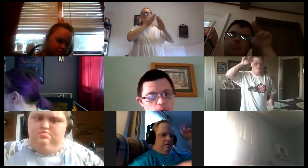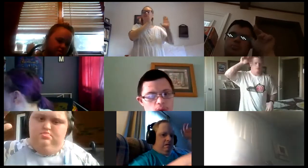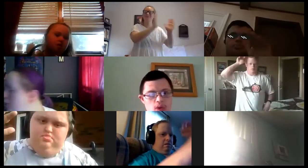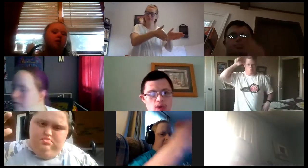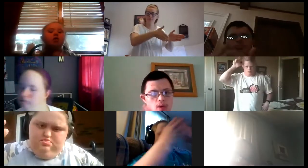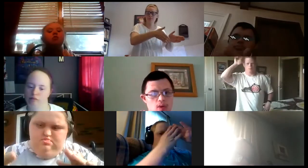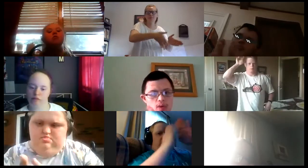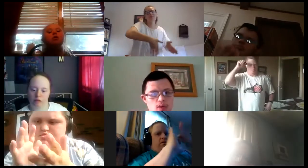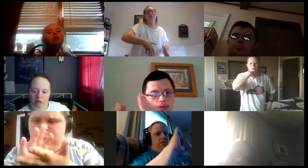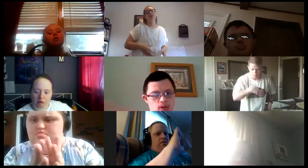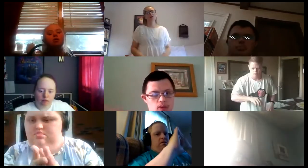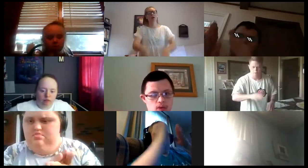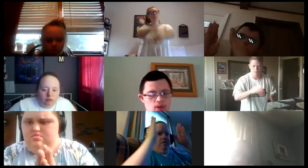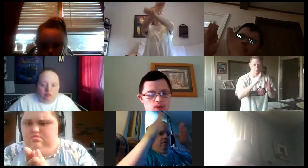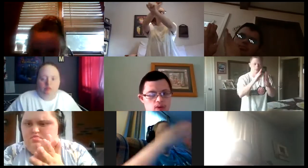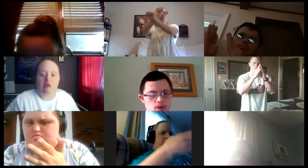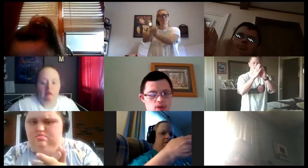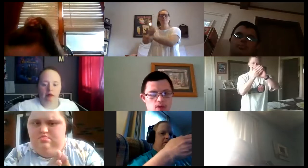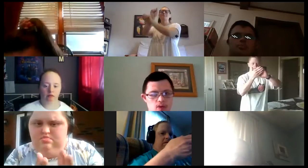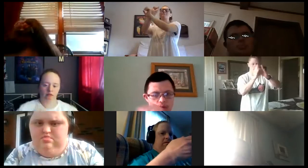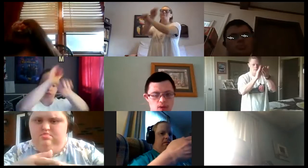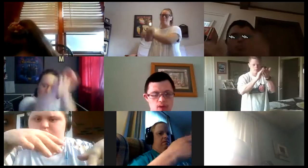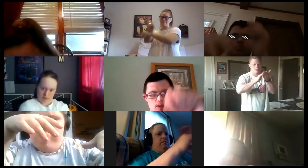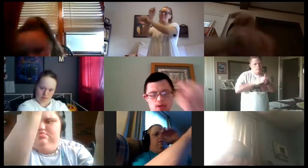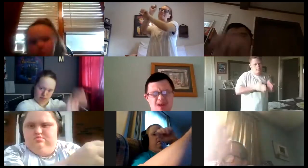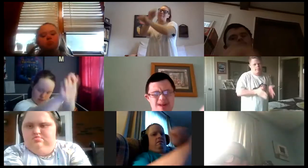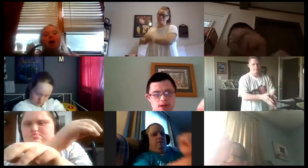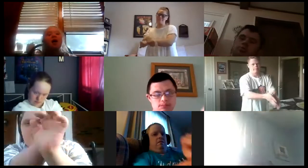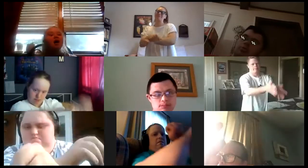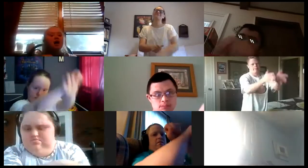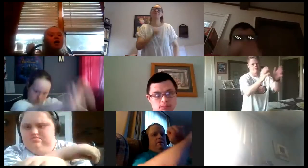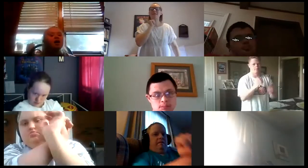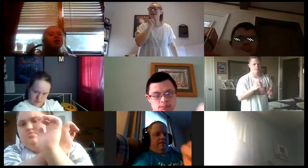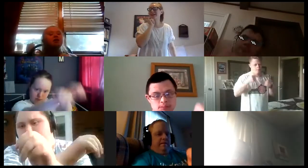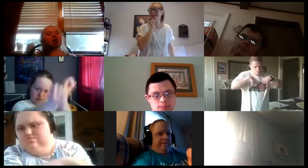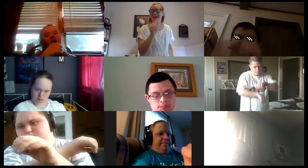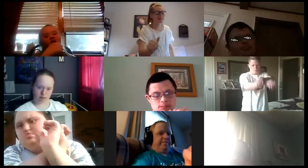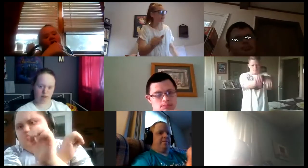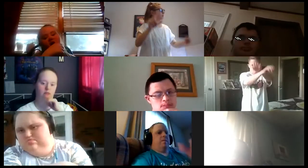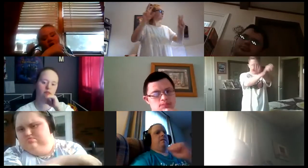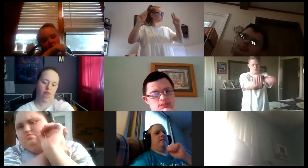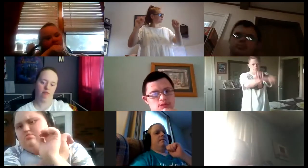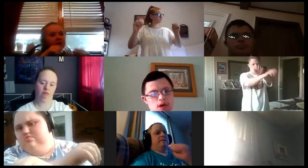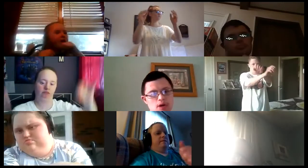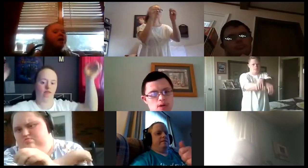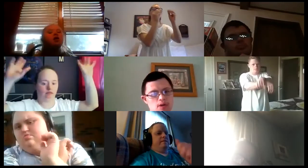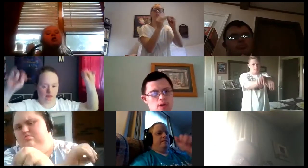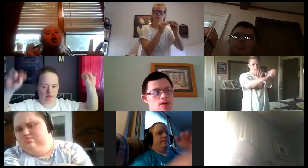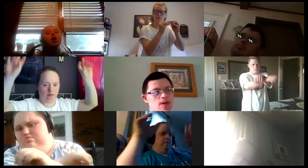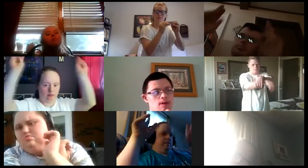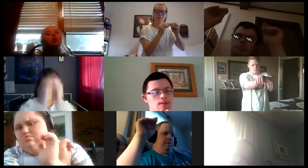town road. I'm going to ride till I can't